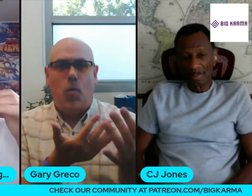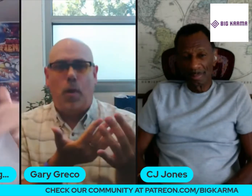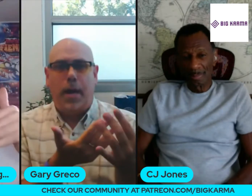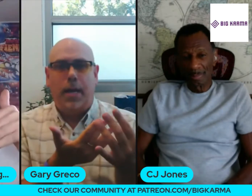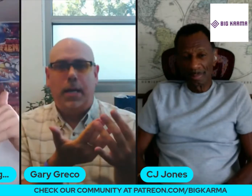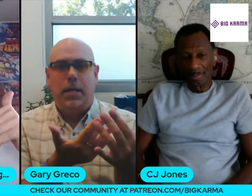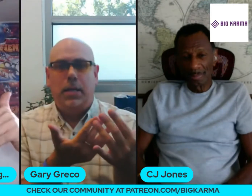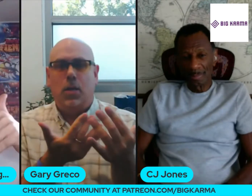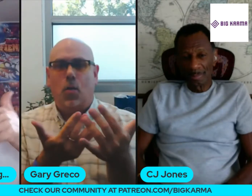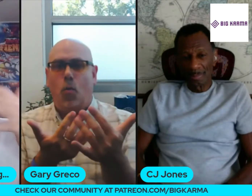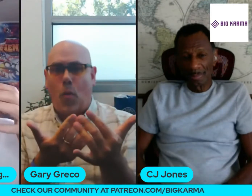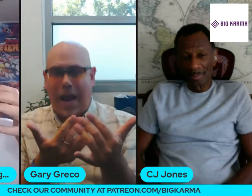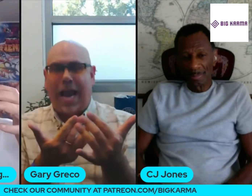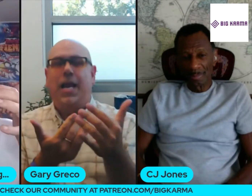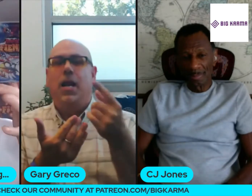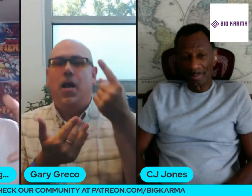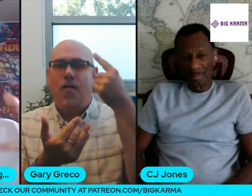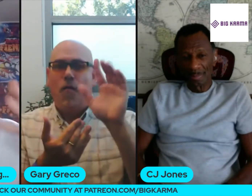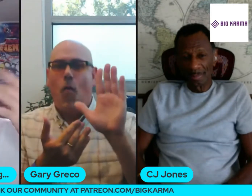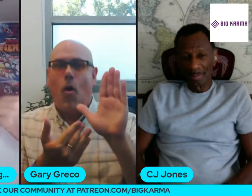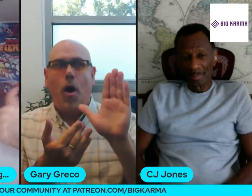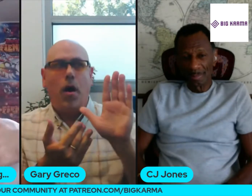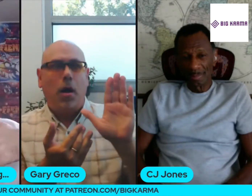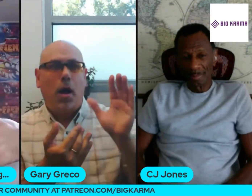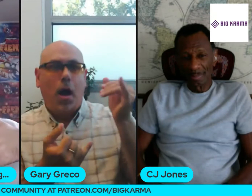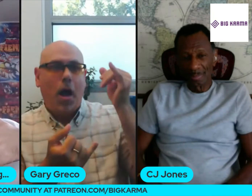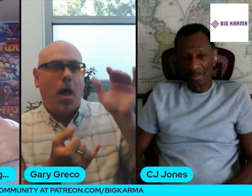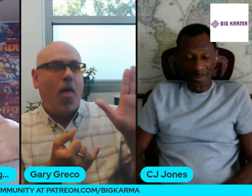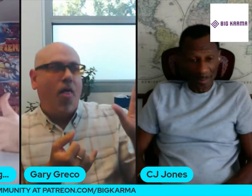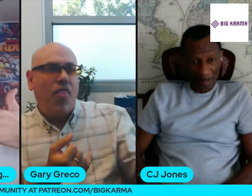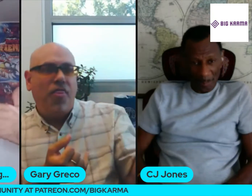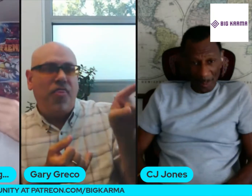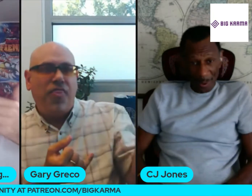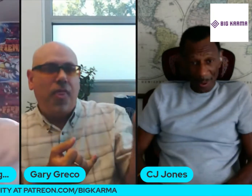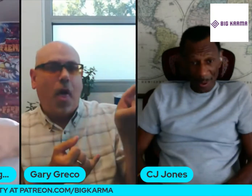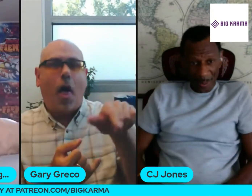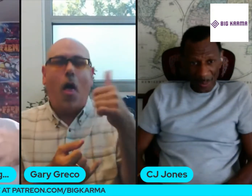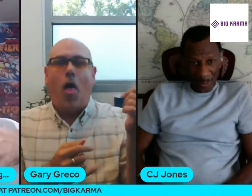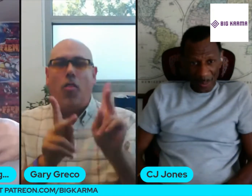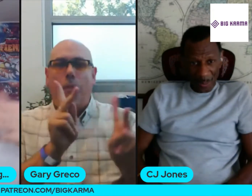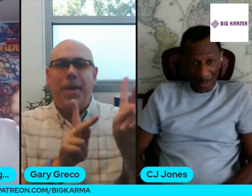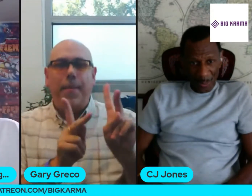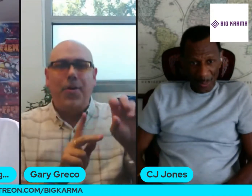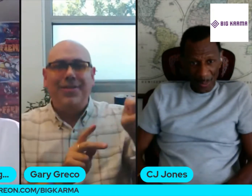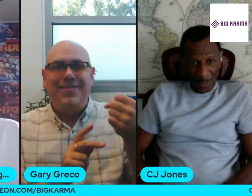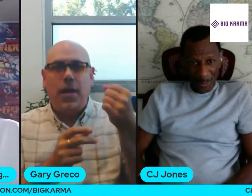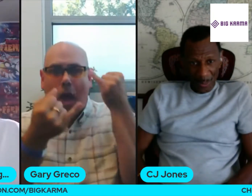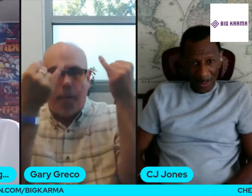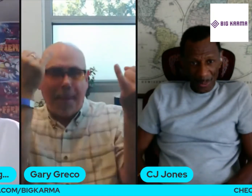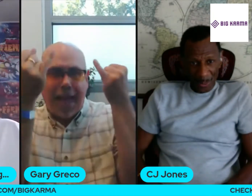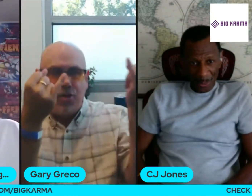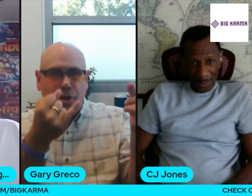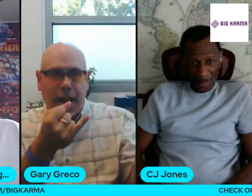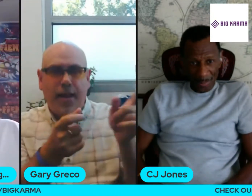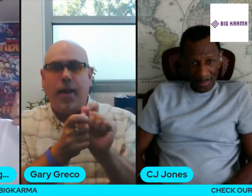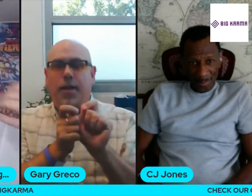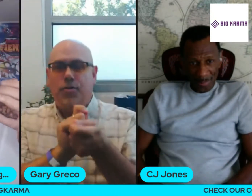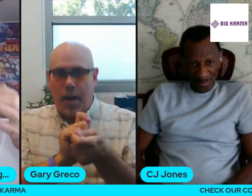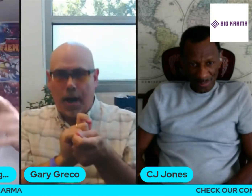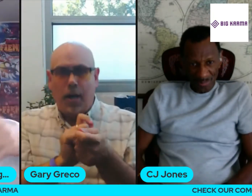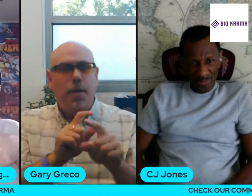for the imagination of others to change about them, but sometimes you have to have the